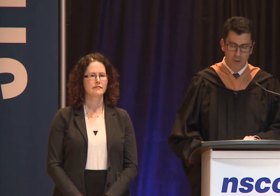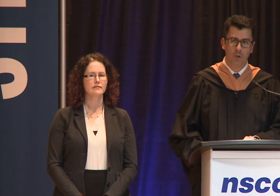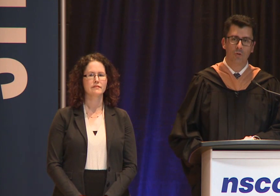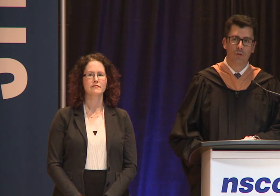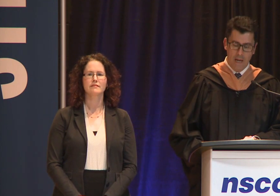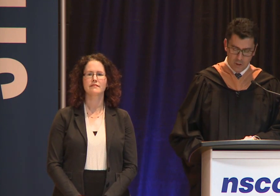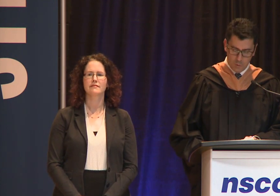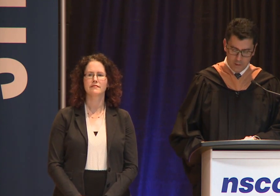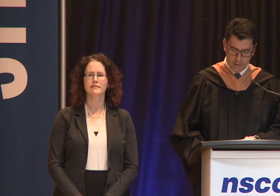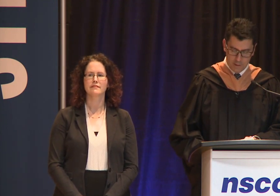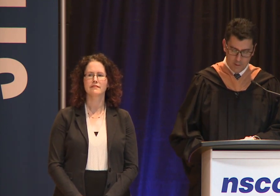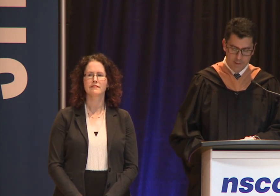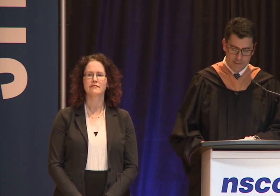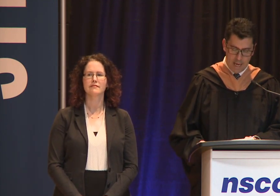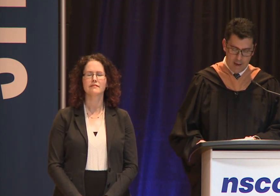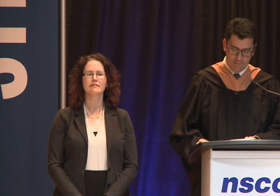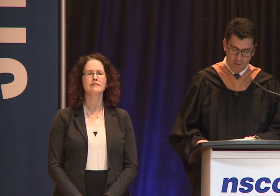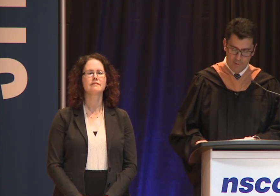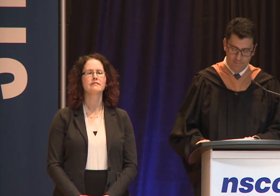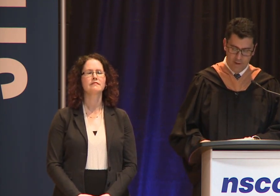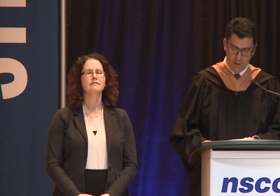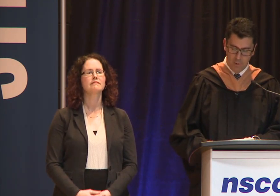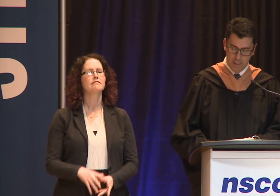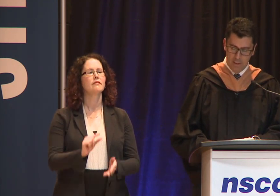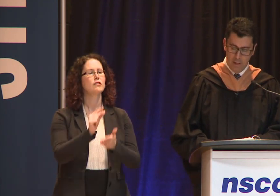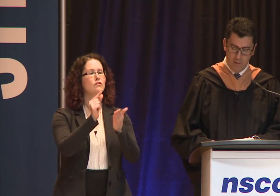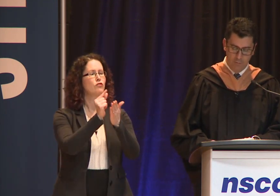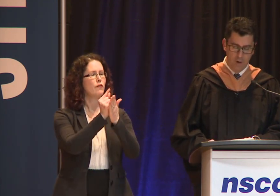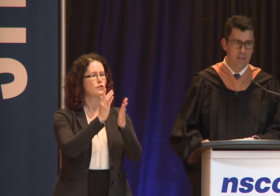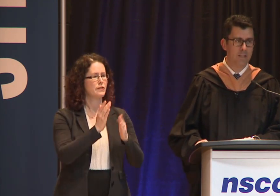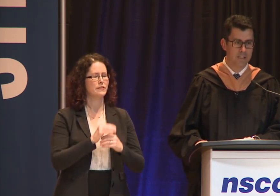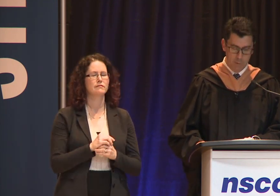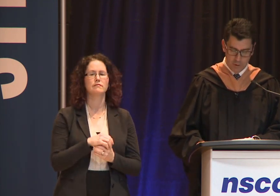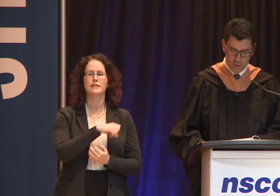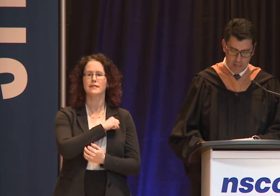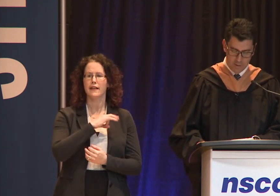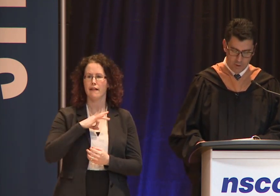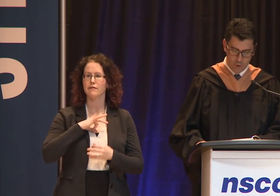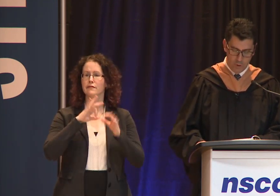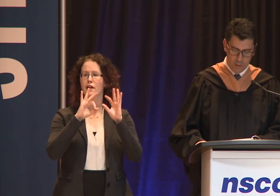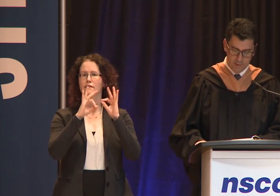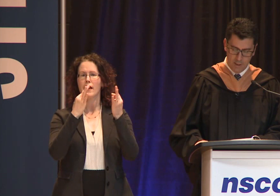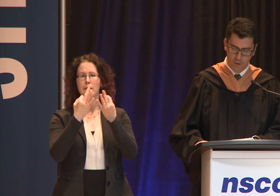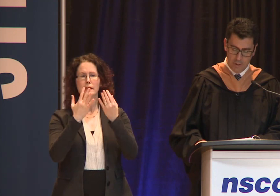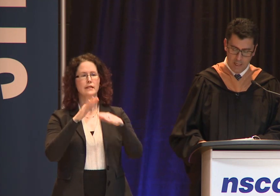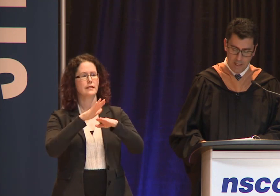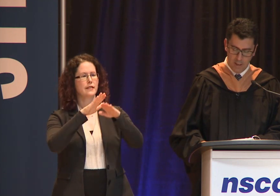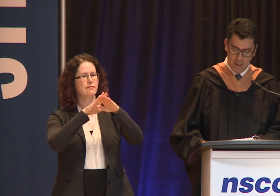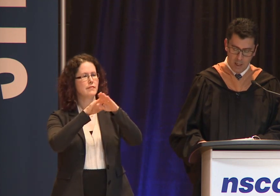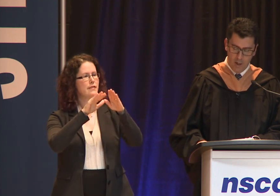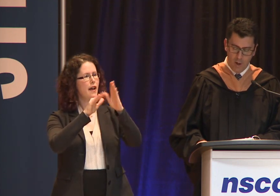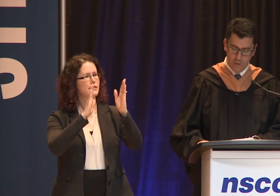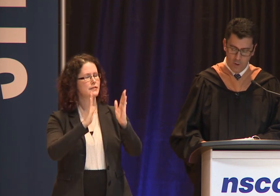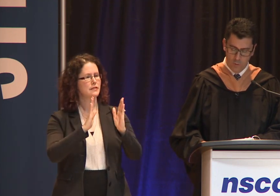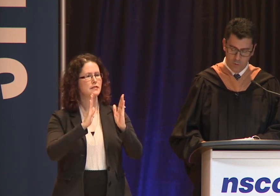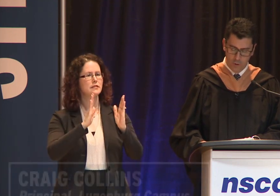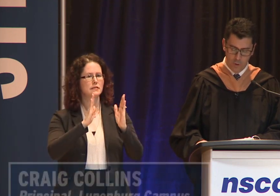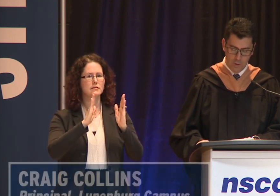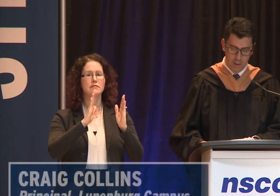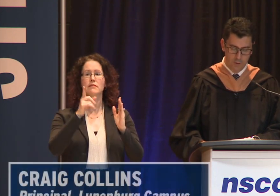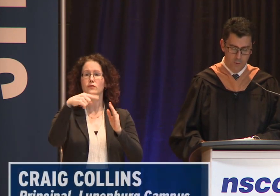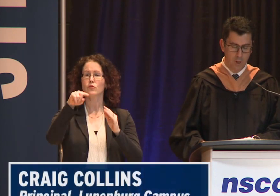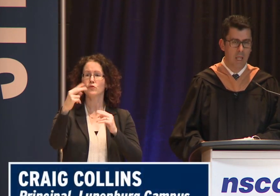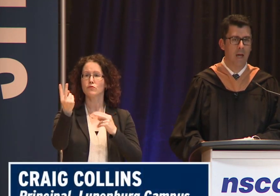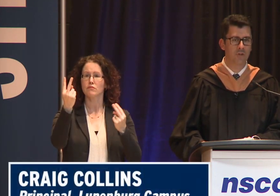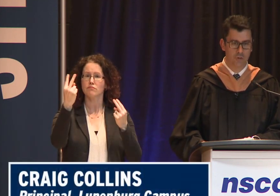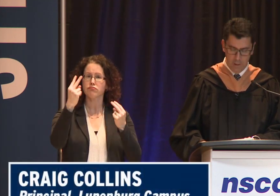Good afternoon, graduates, staff, family, friends, and special guests joining us here today, and all those